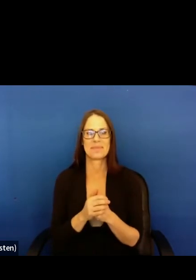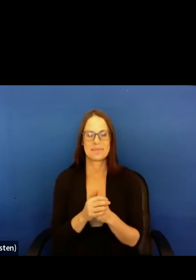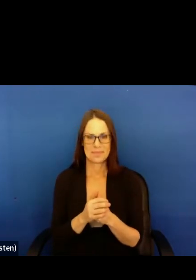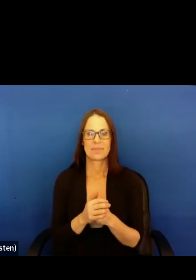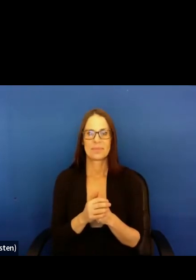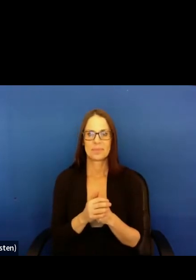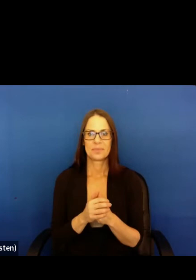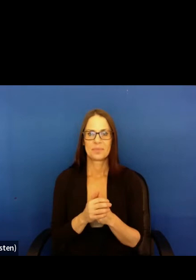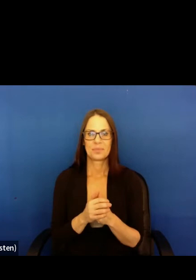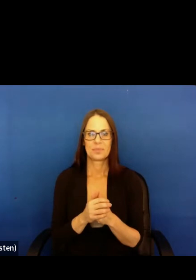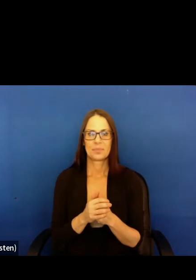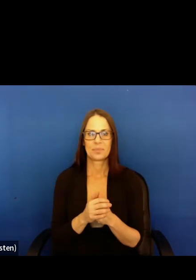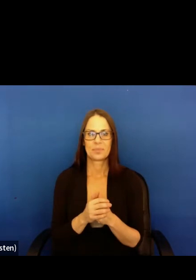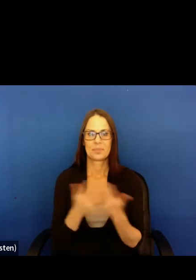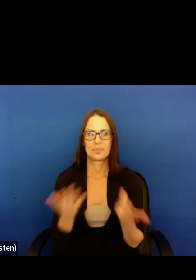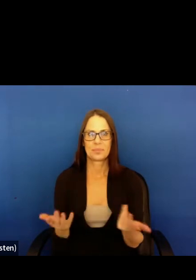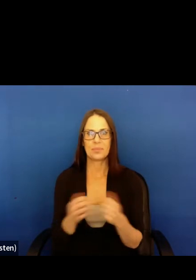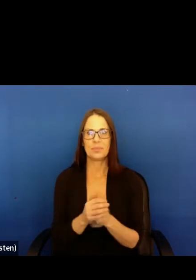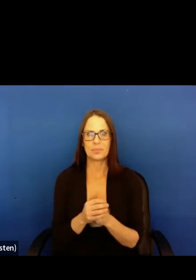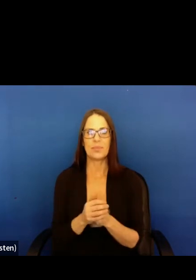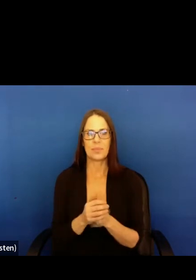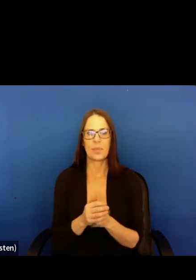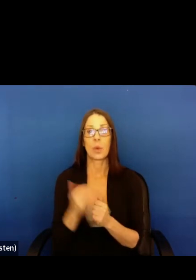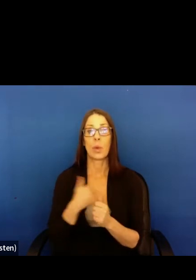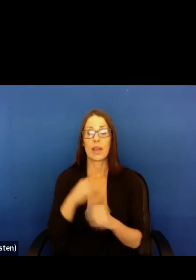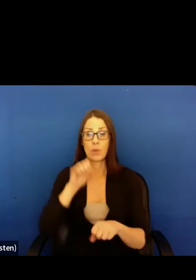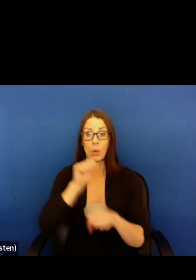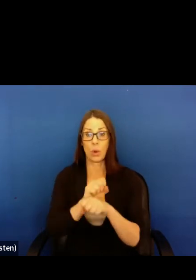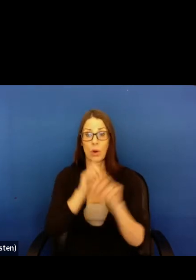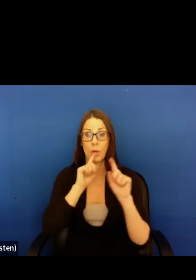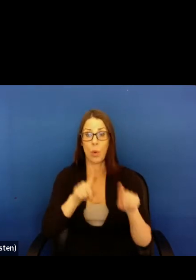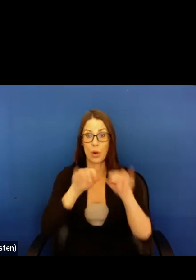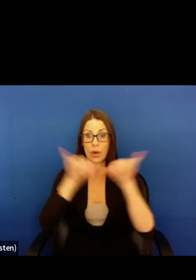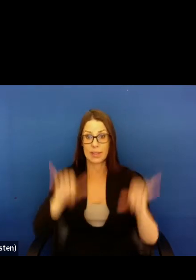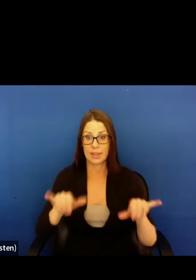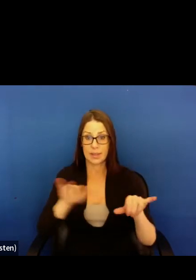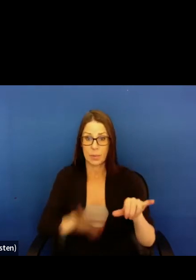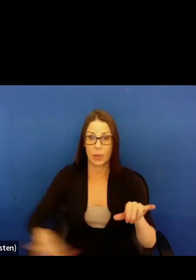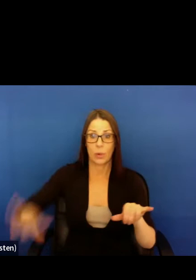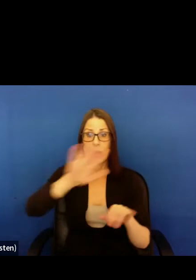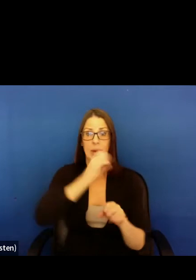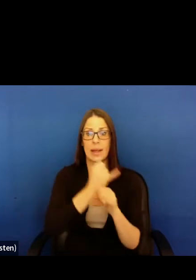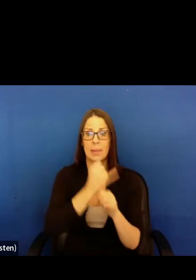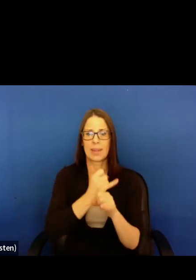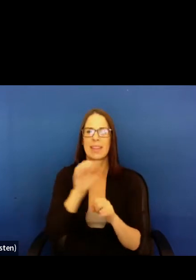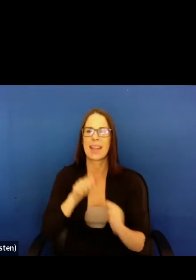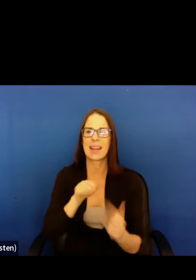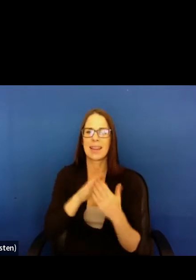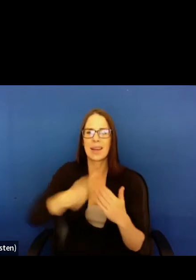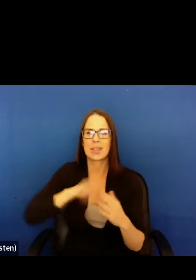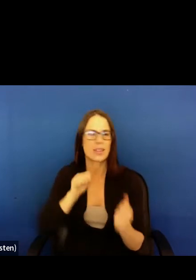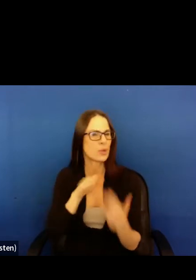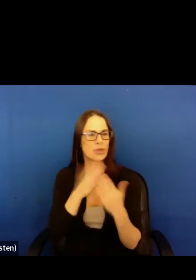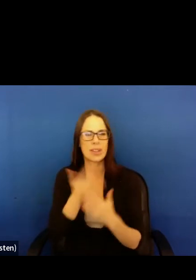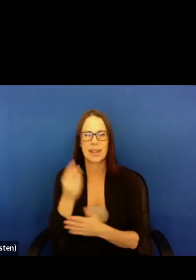So there is our work order system throughout campus, and that allows us to address things very quickly that might